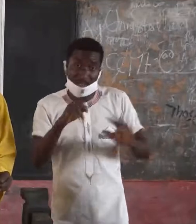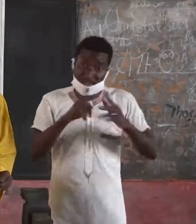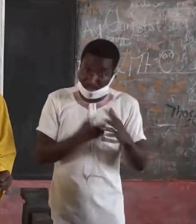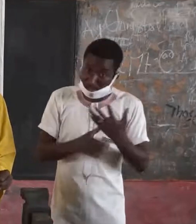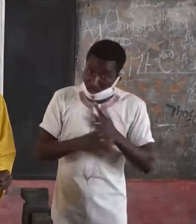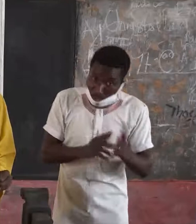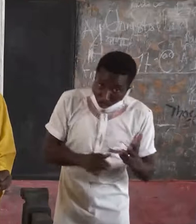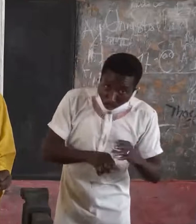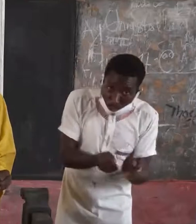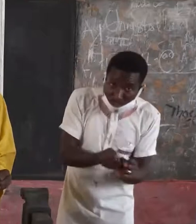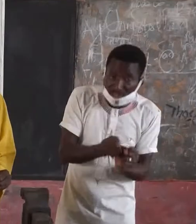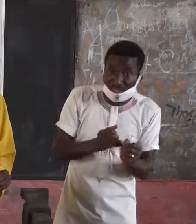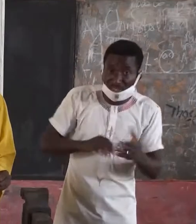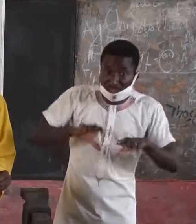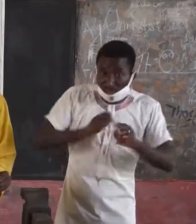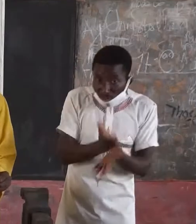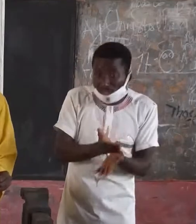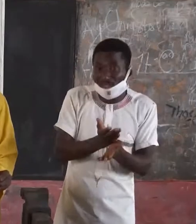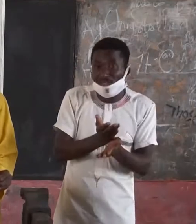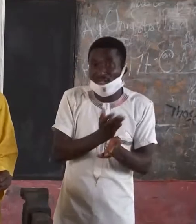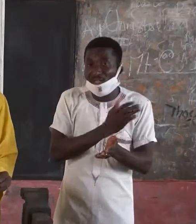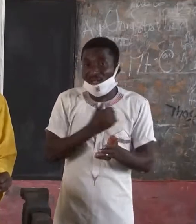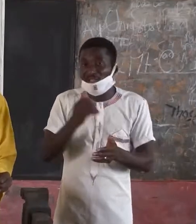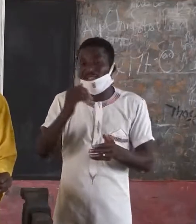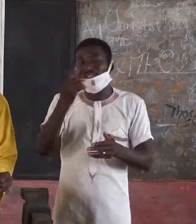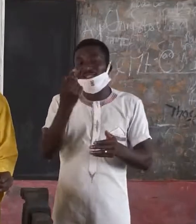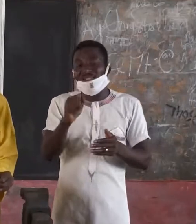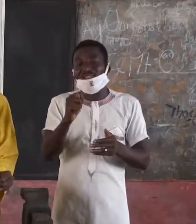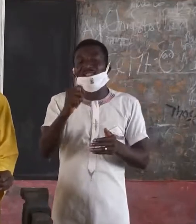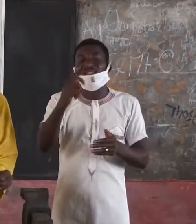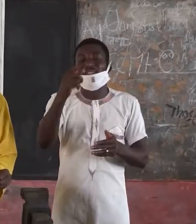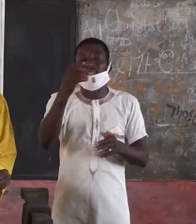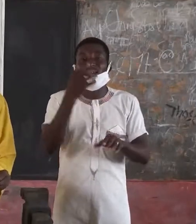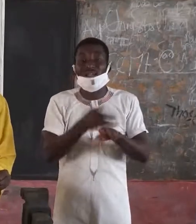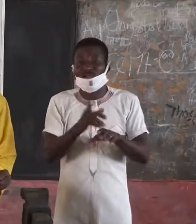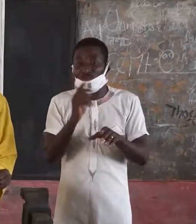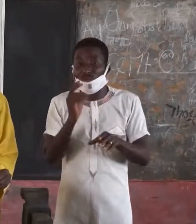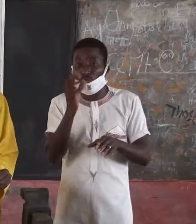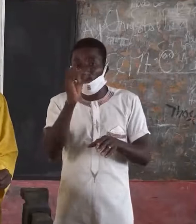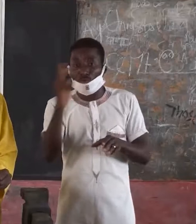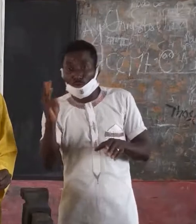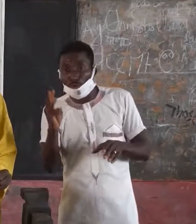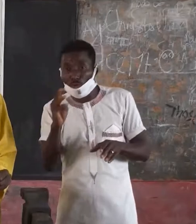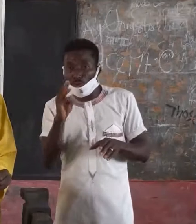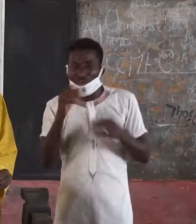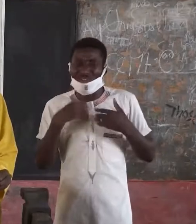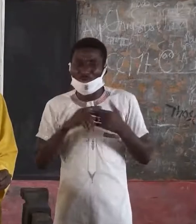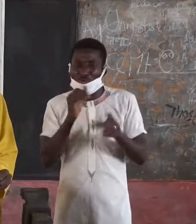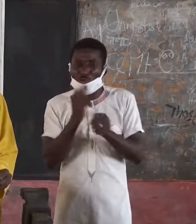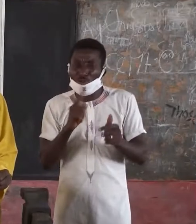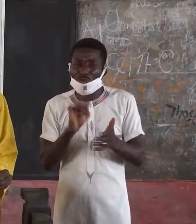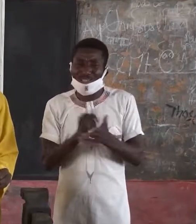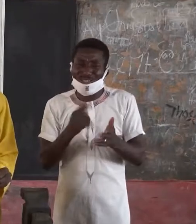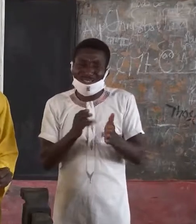it, the direction of your hacksaw is moving at a different angle. Maybe going into the line you have made that you don't want to